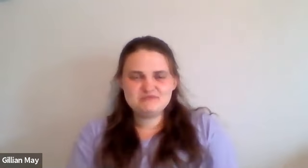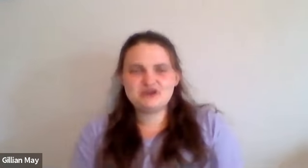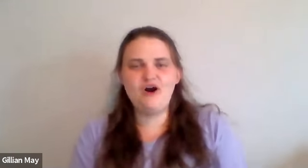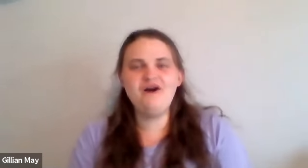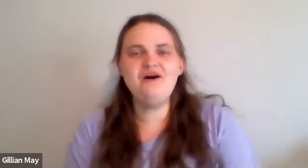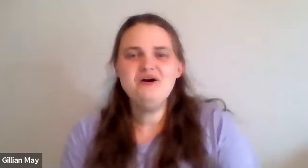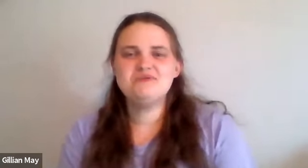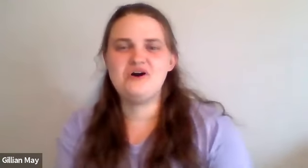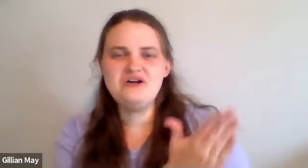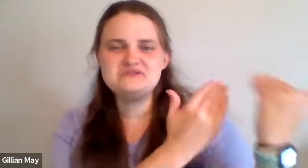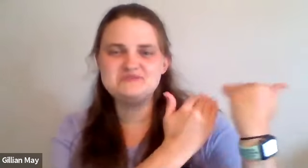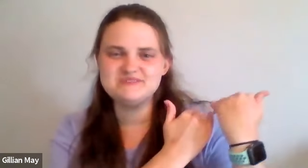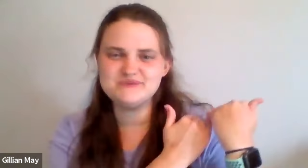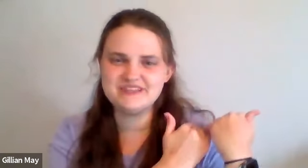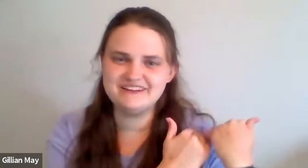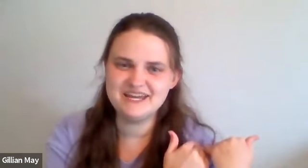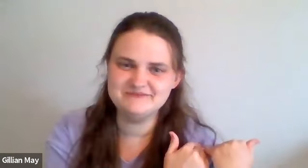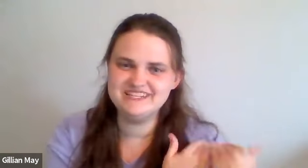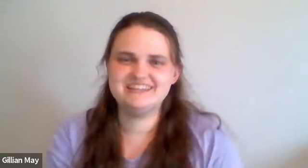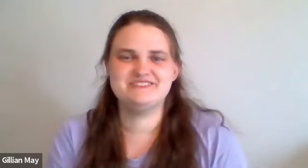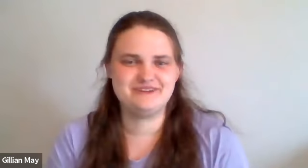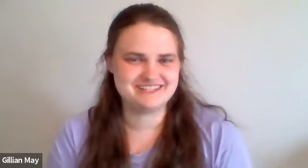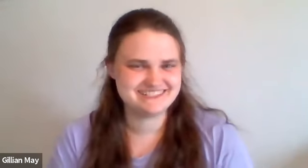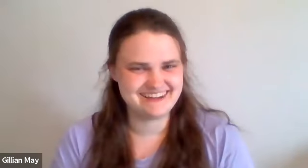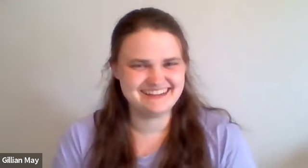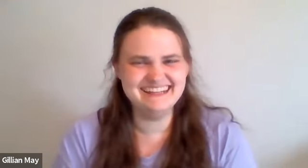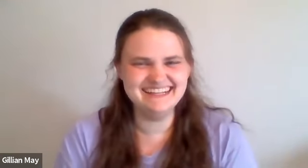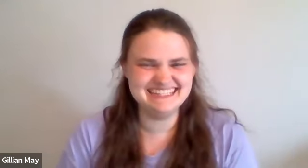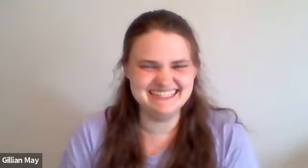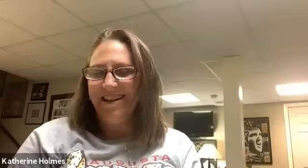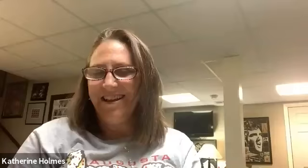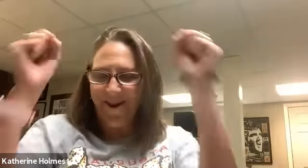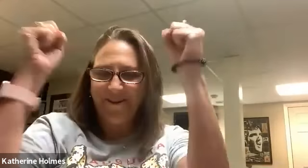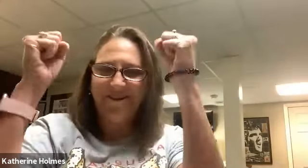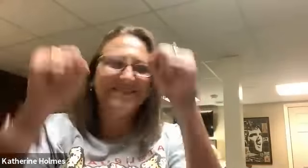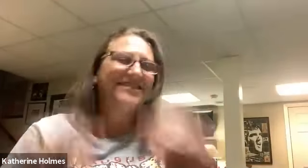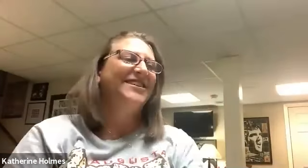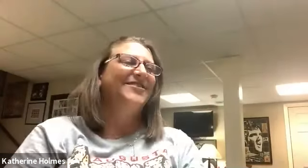put all the responsibility on him to answer the questions right. That's right. He can be our fearless leader.